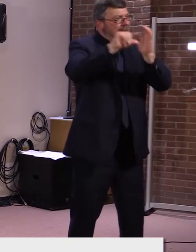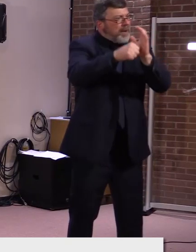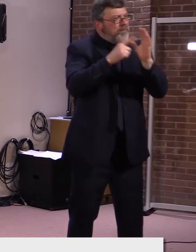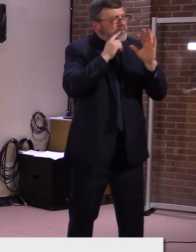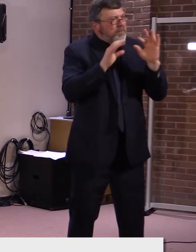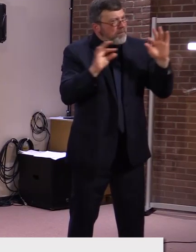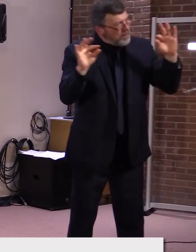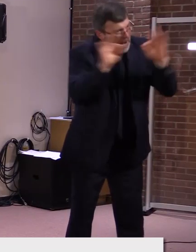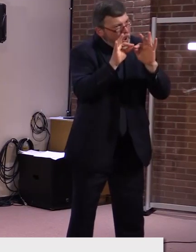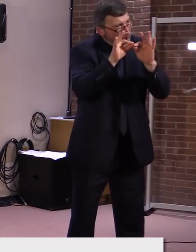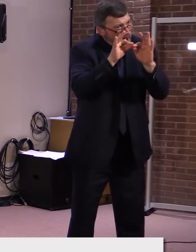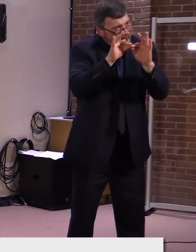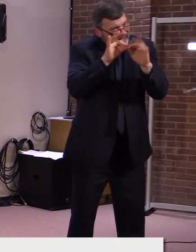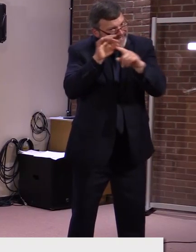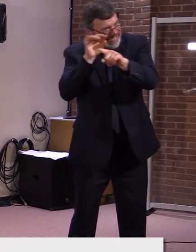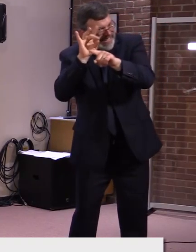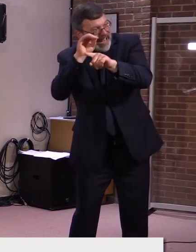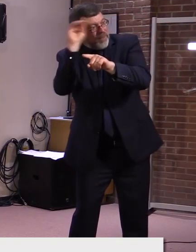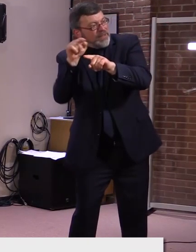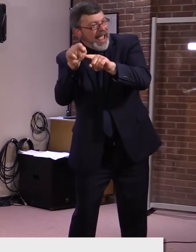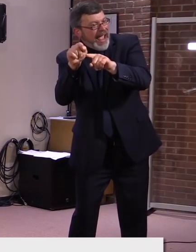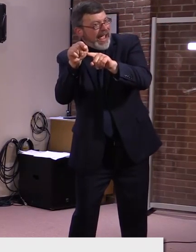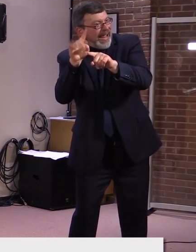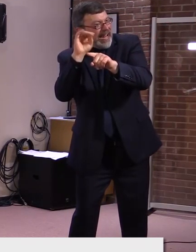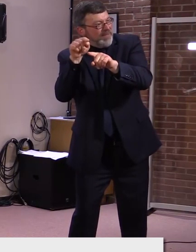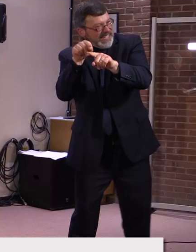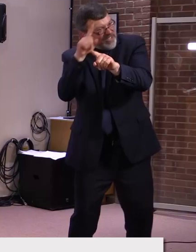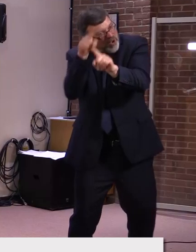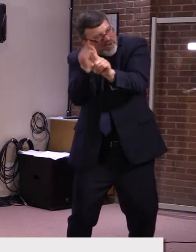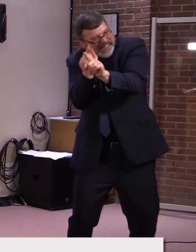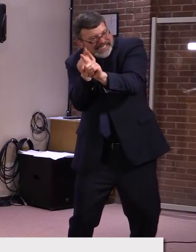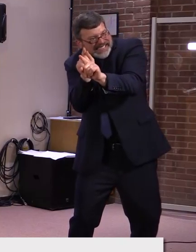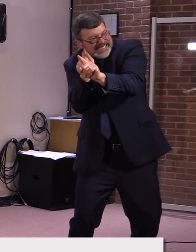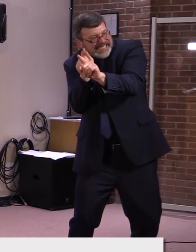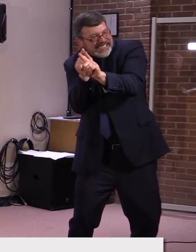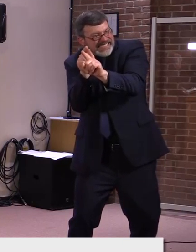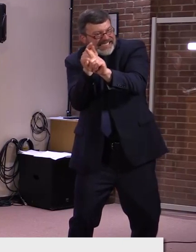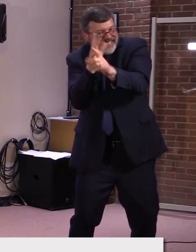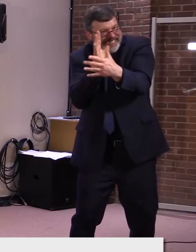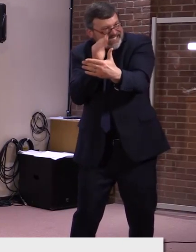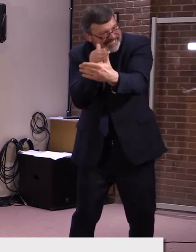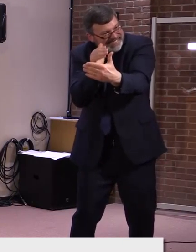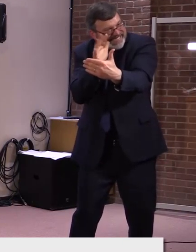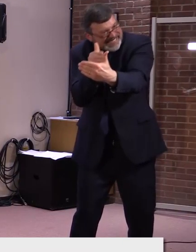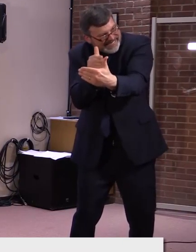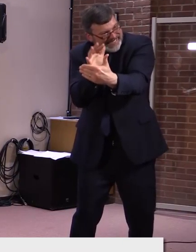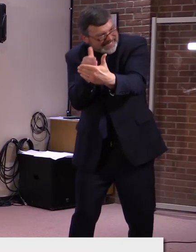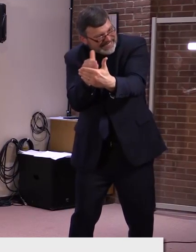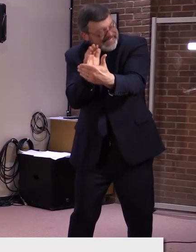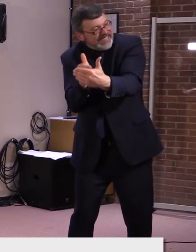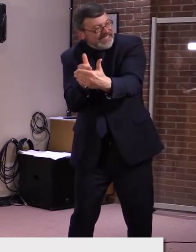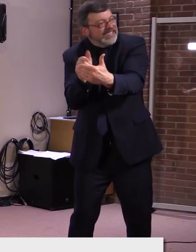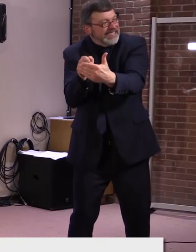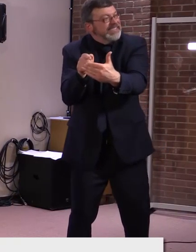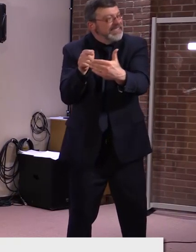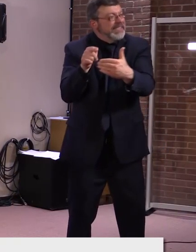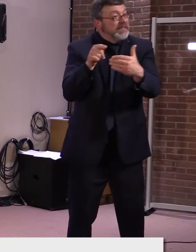now, which is to vaccinate 80% of eligible Vermonters to end the restrictions